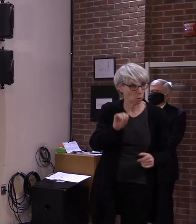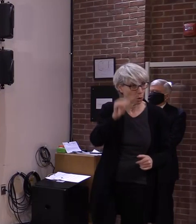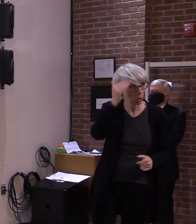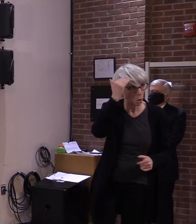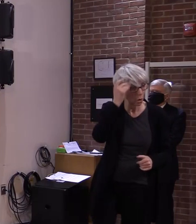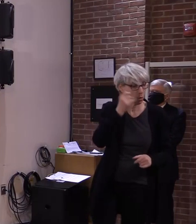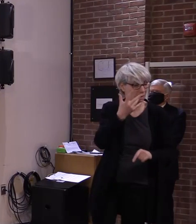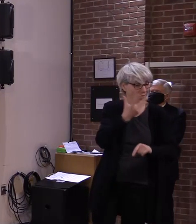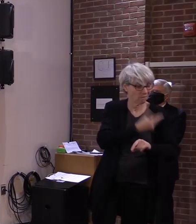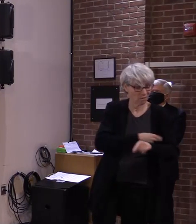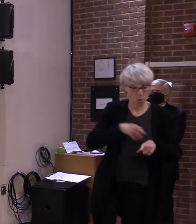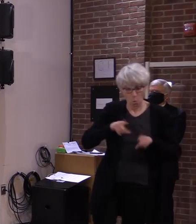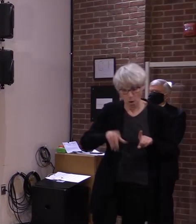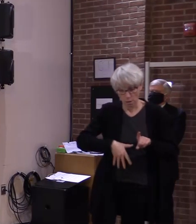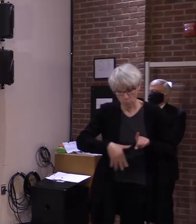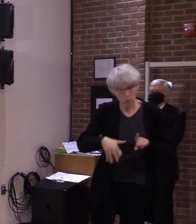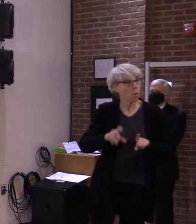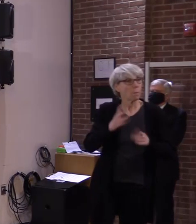pregnancies?